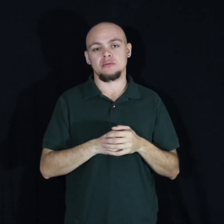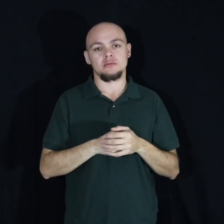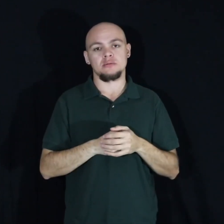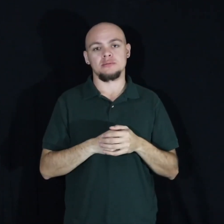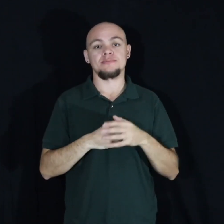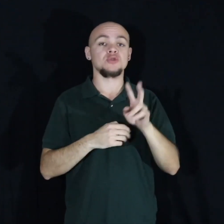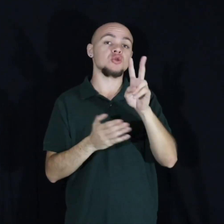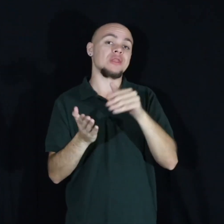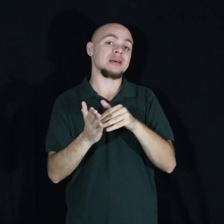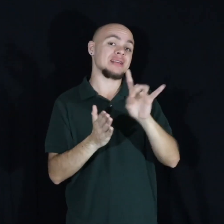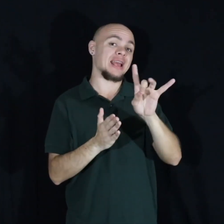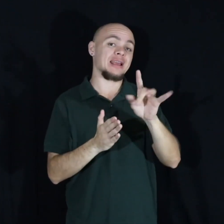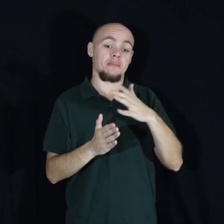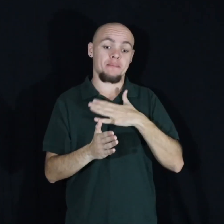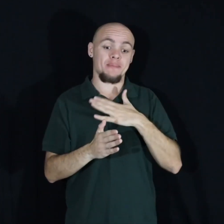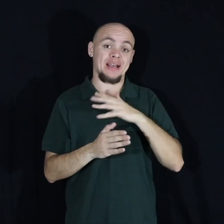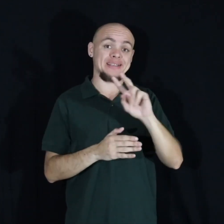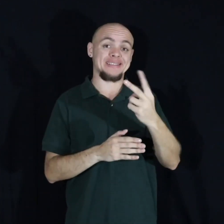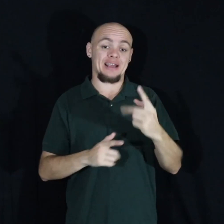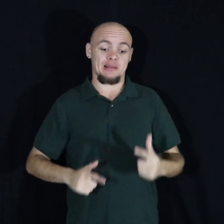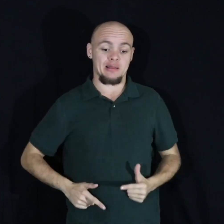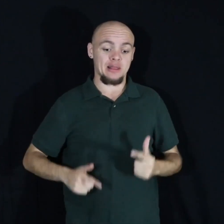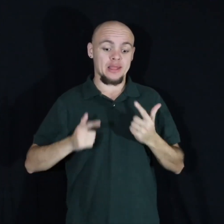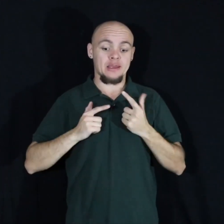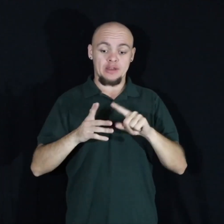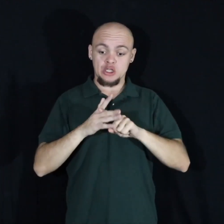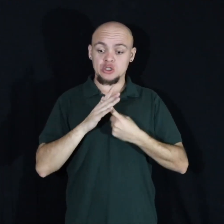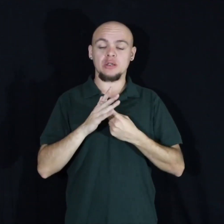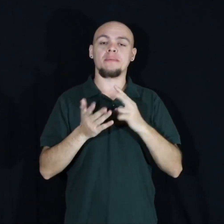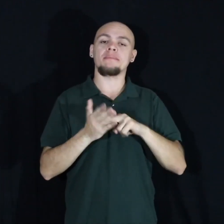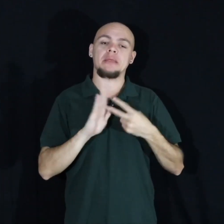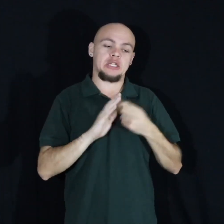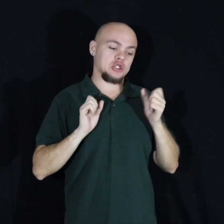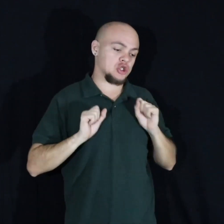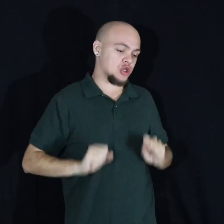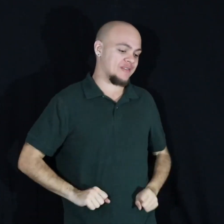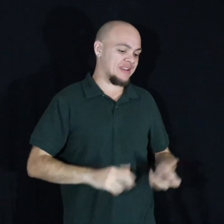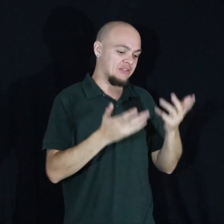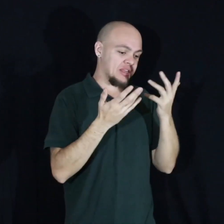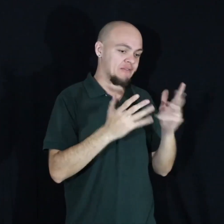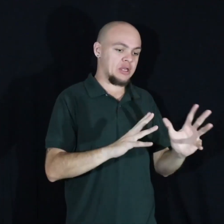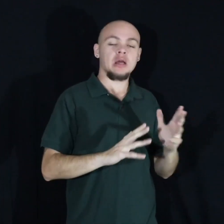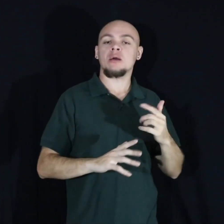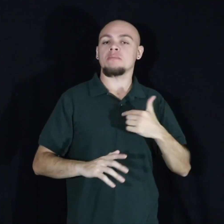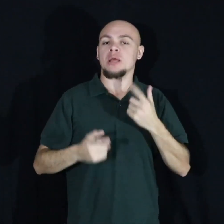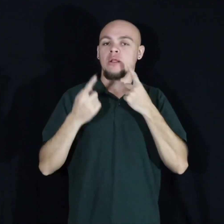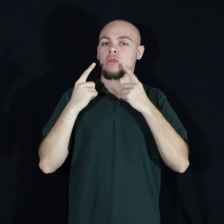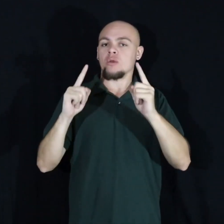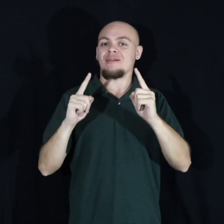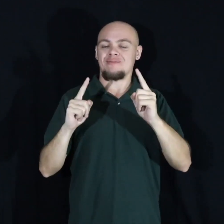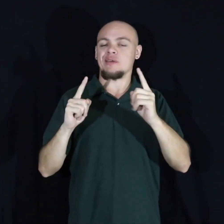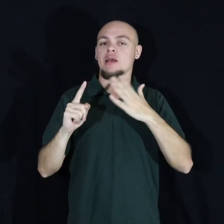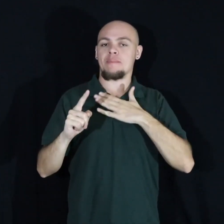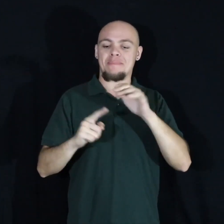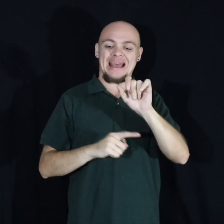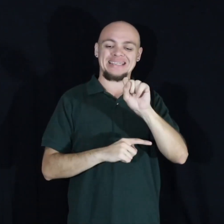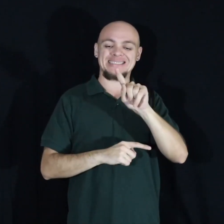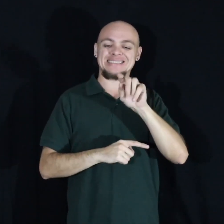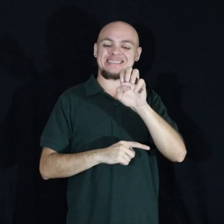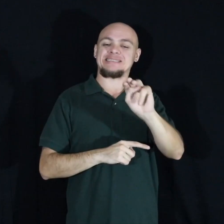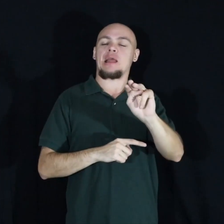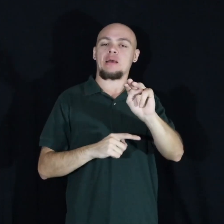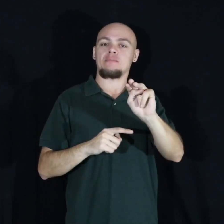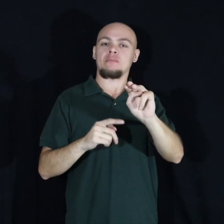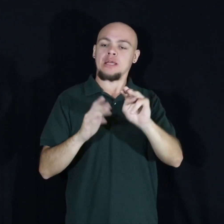In 2008, when I began my second life, I transcended surviving and began thriving by cultivating my stem. I did